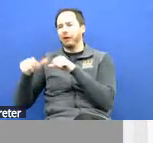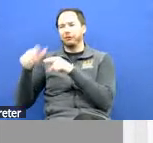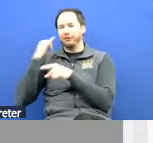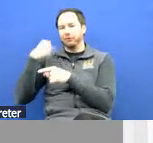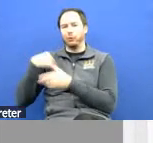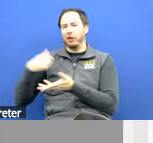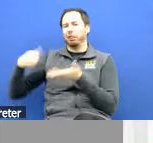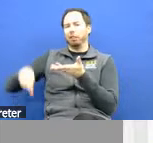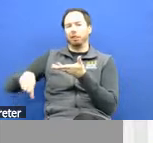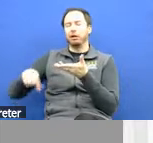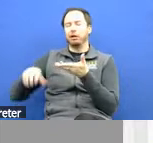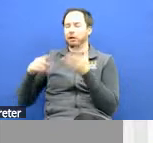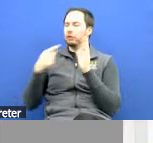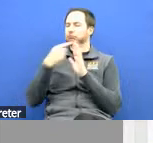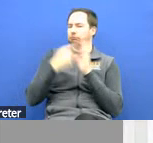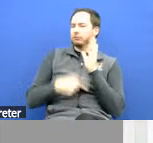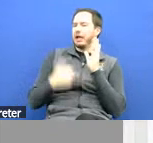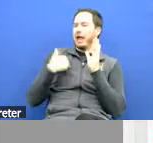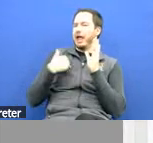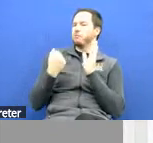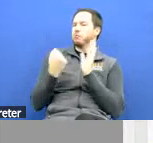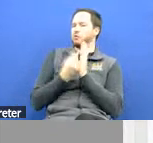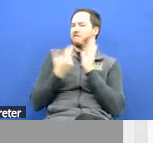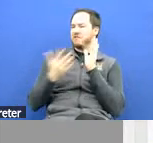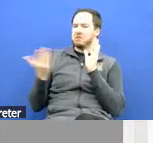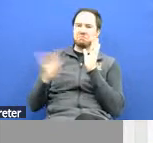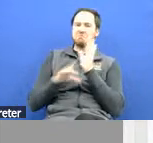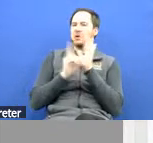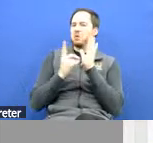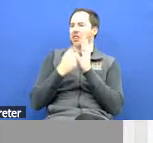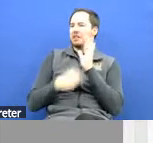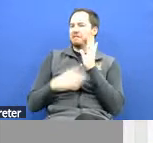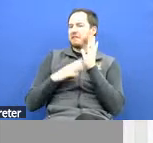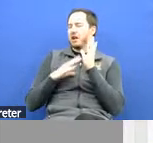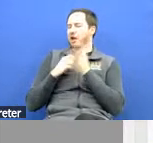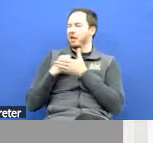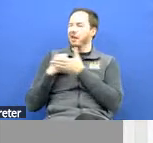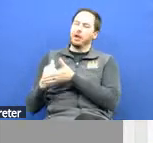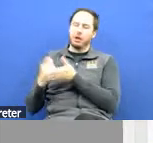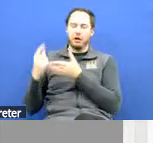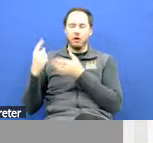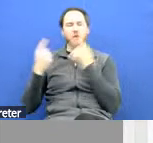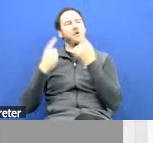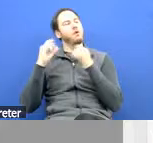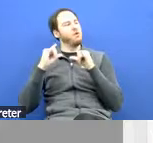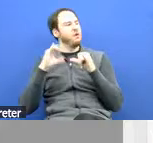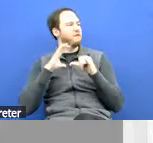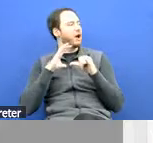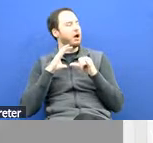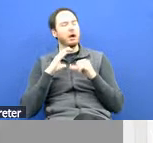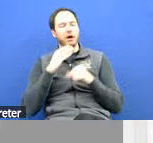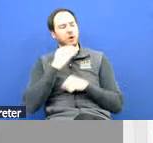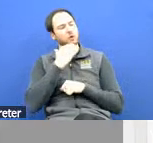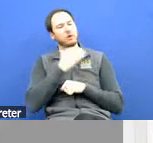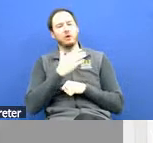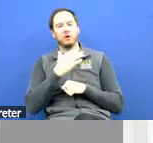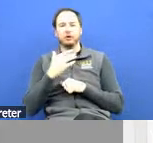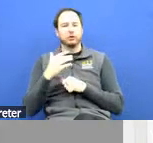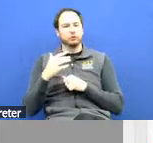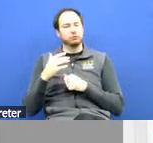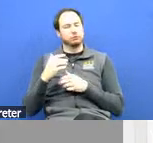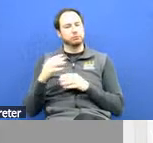potentially create problems. Look at things along these lines. It's to help folks and to give them some guidance on how